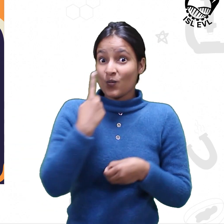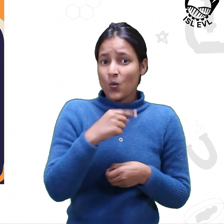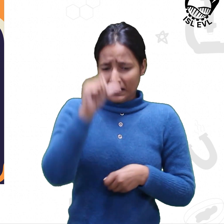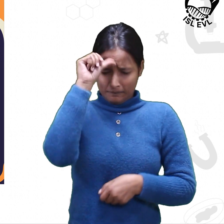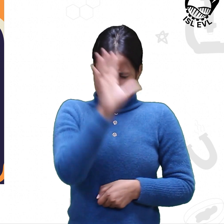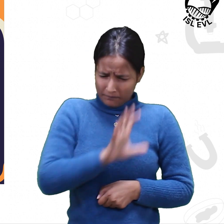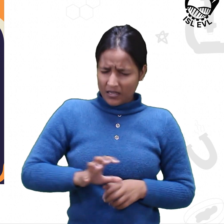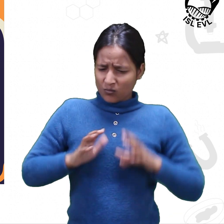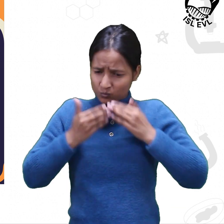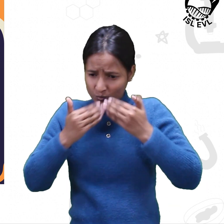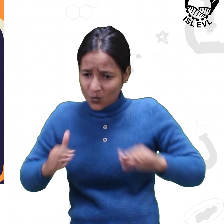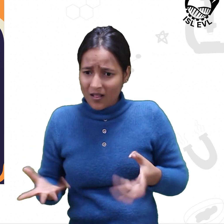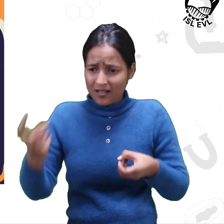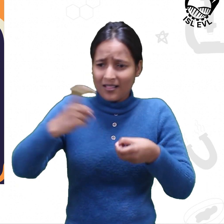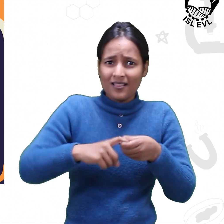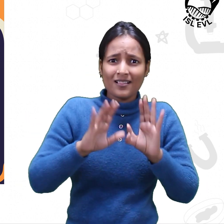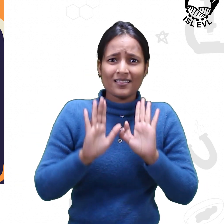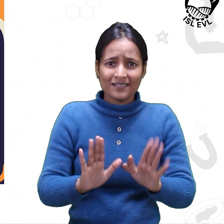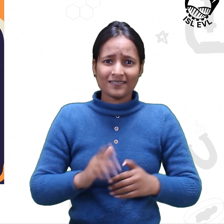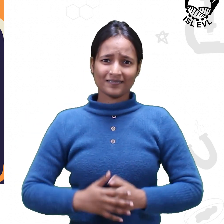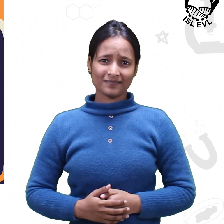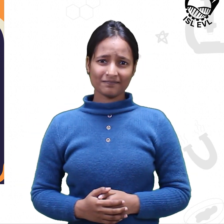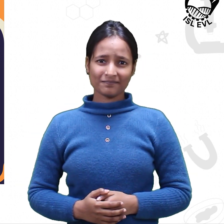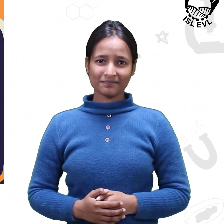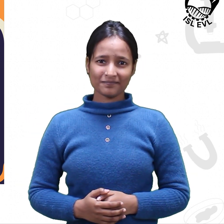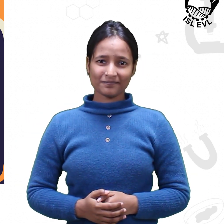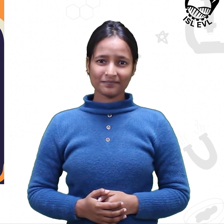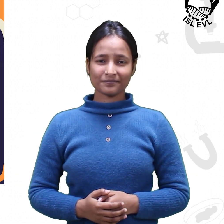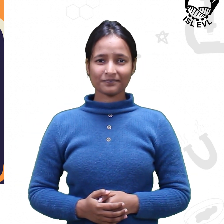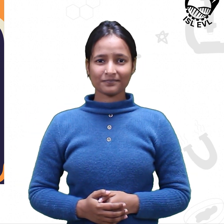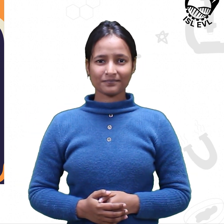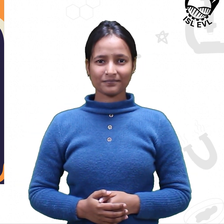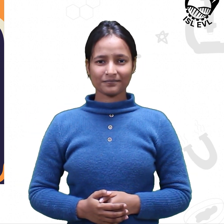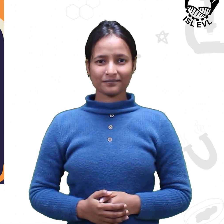across schools are joining us on our curiosity chasing endeavor.